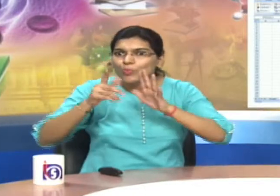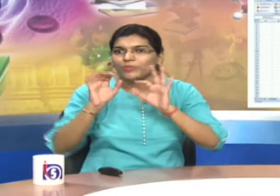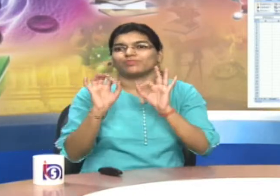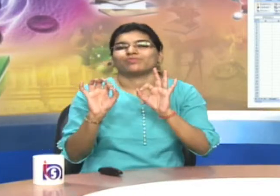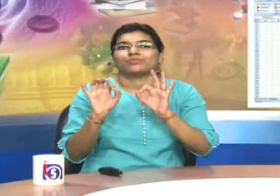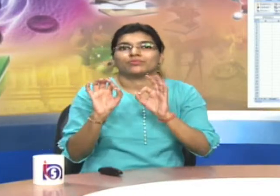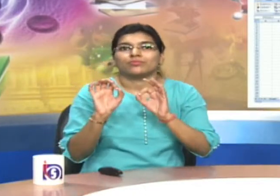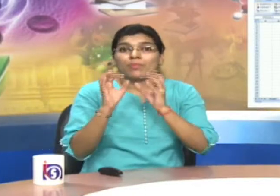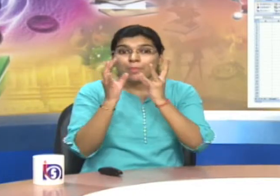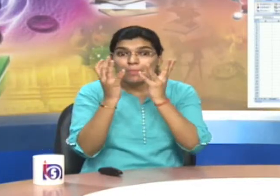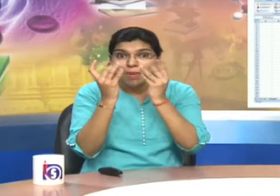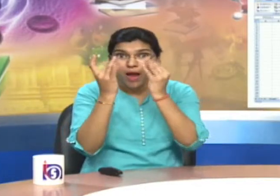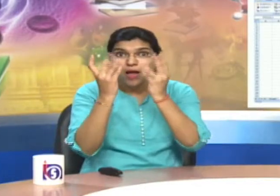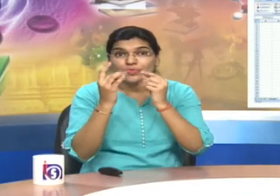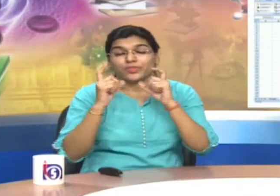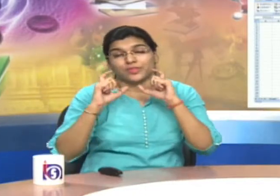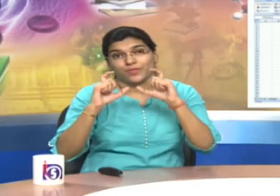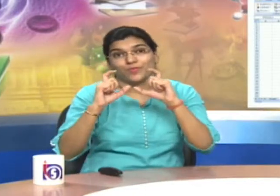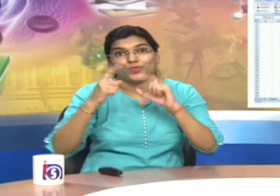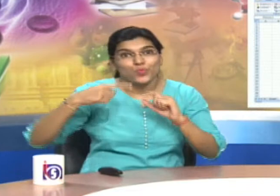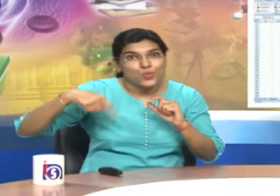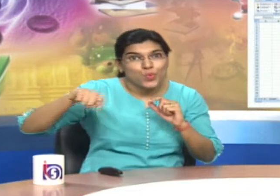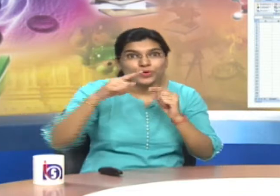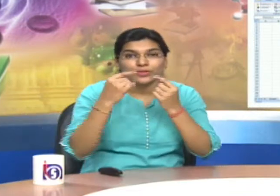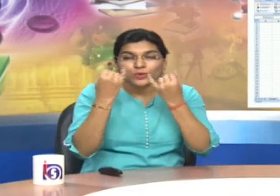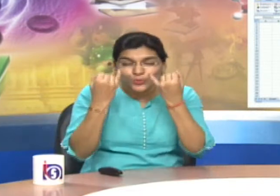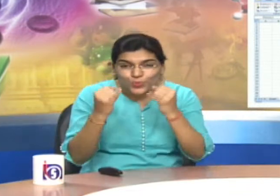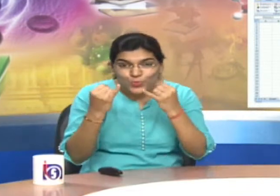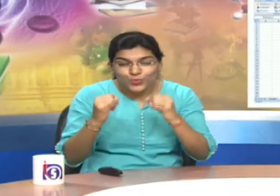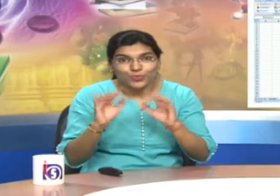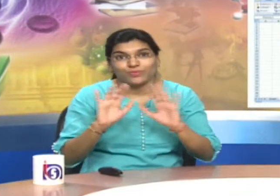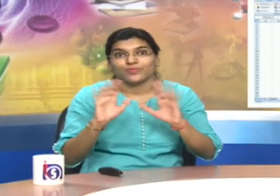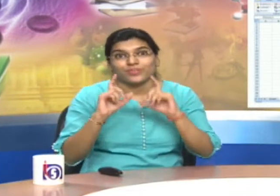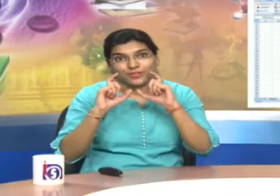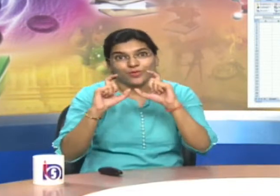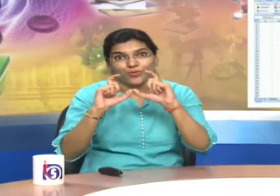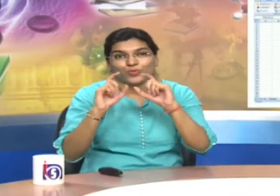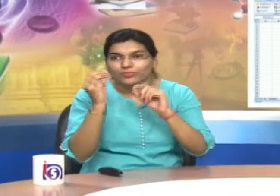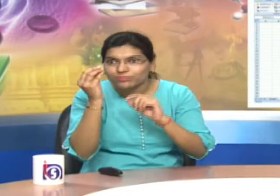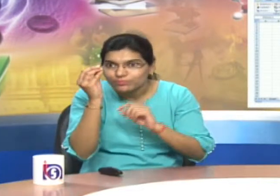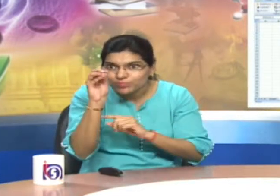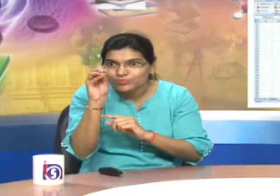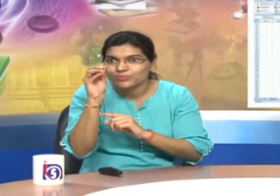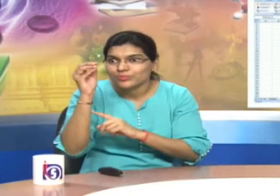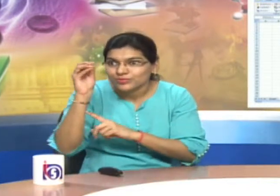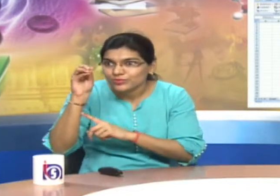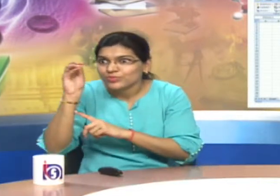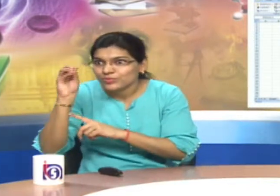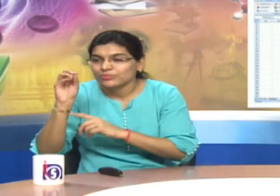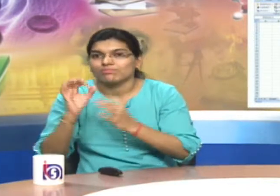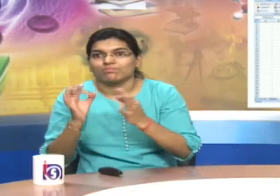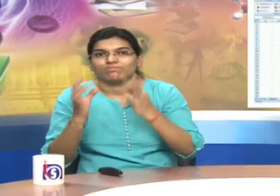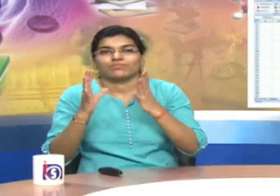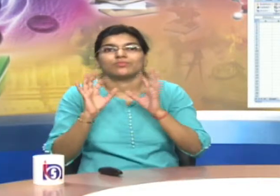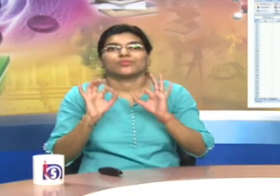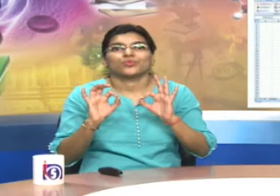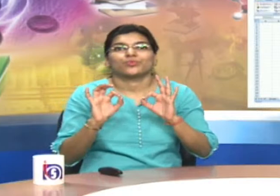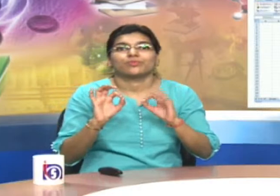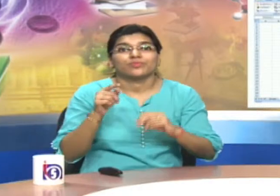select your formulas. For mathematics calculation, you have to be really careful about the